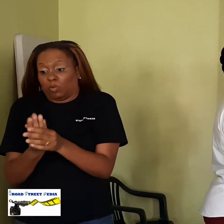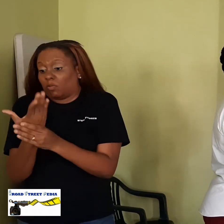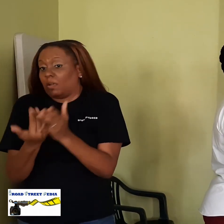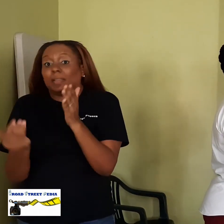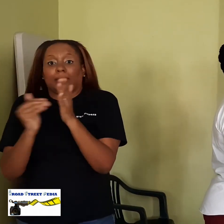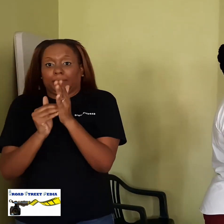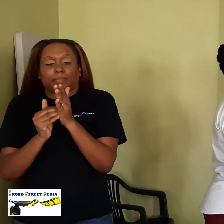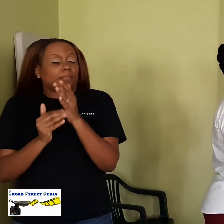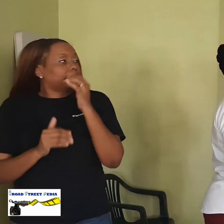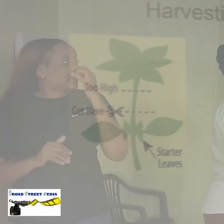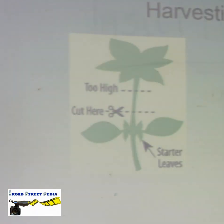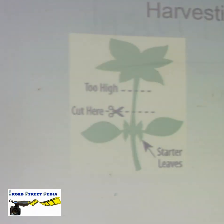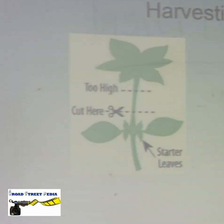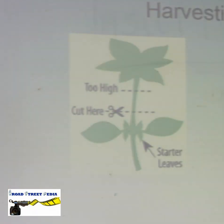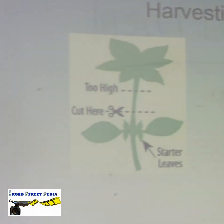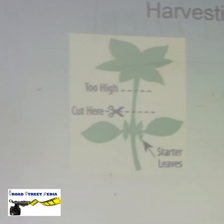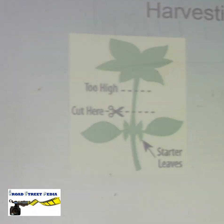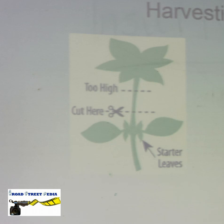does.